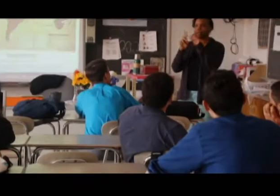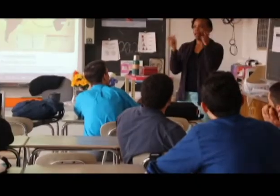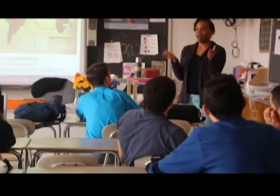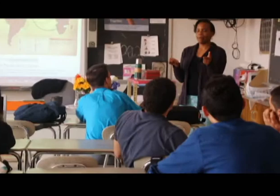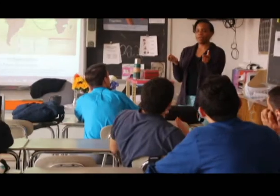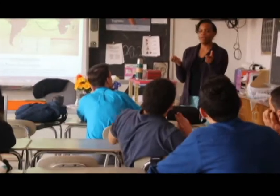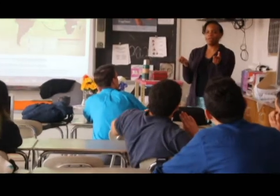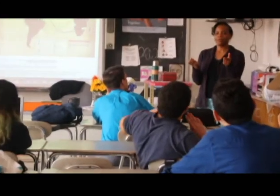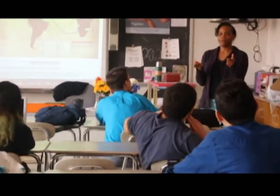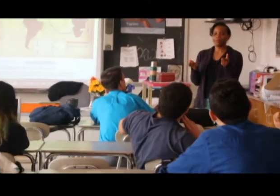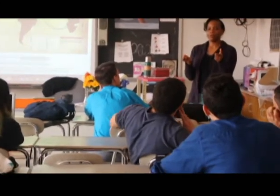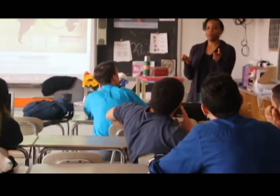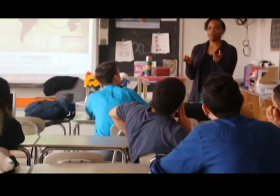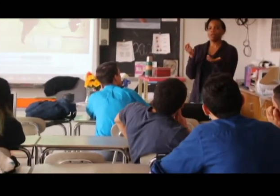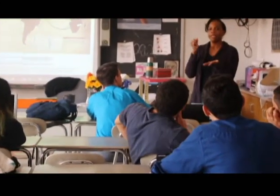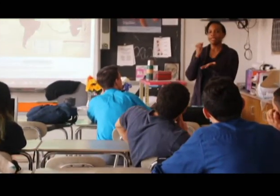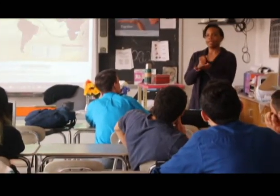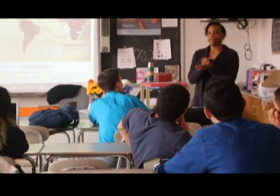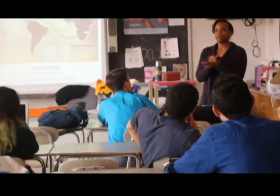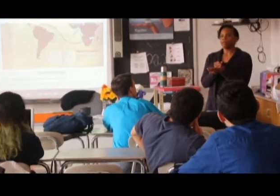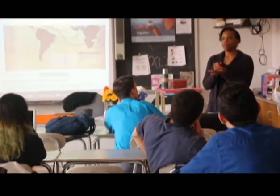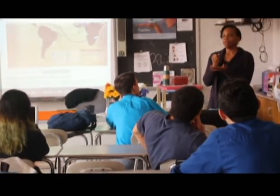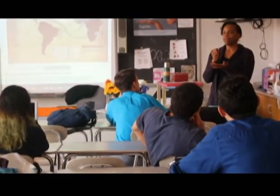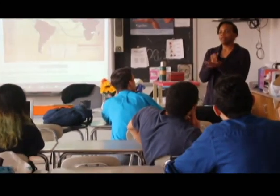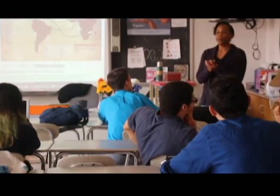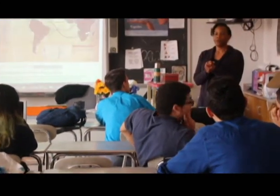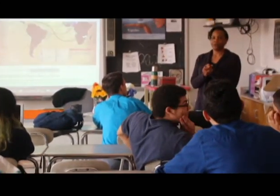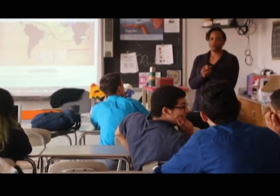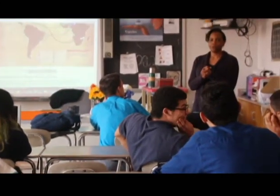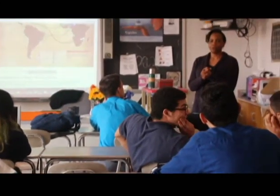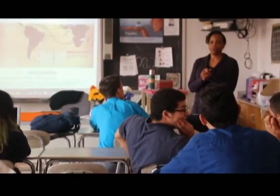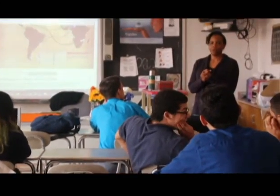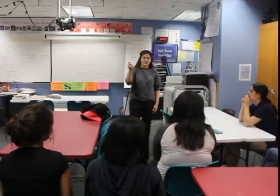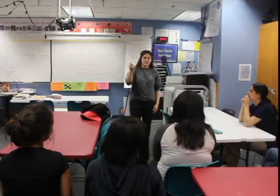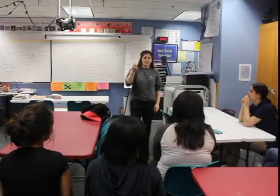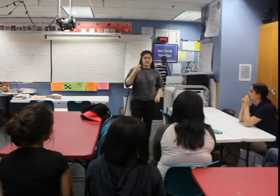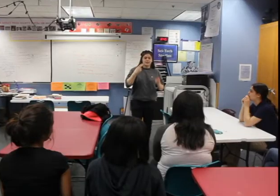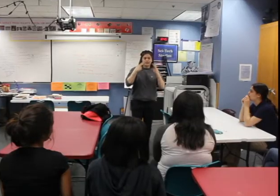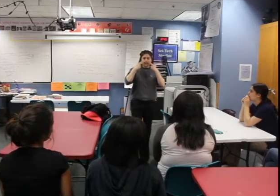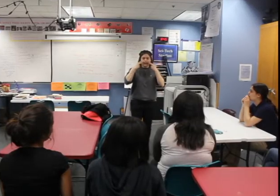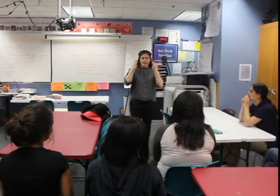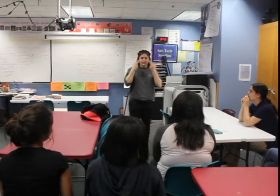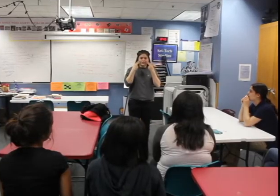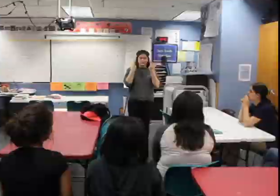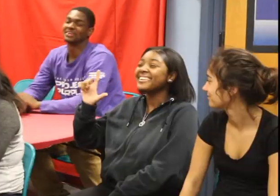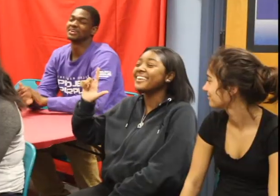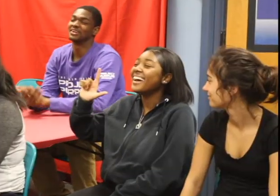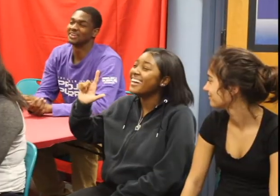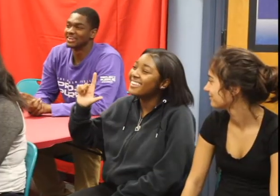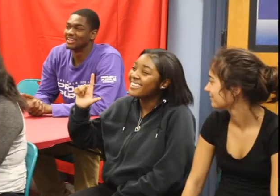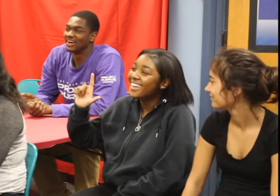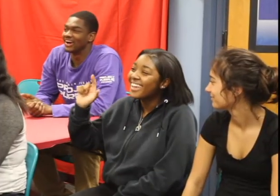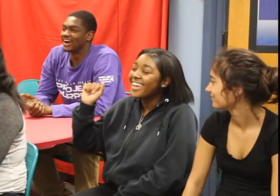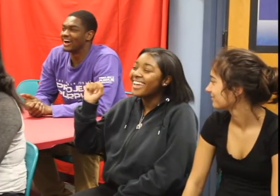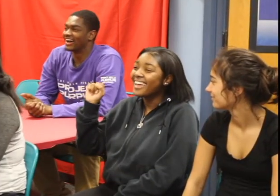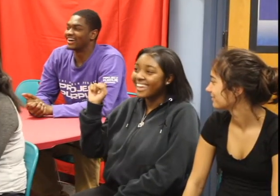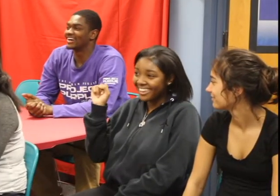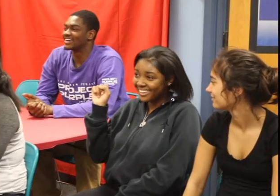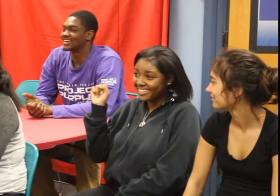We are taught in high school foreign languages, such as Spanish and Chinese. But what about sign language? Sign language is a different way to speak,